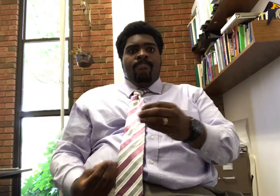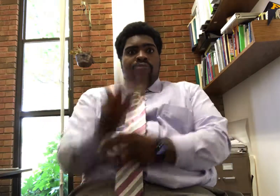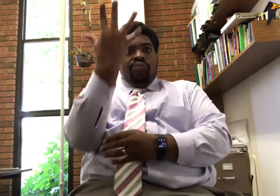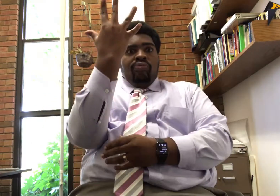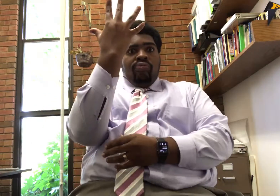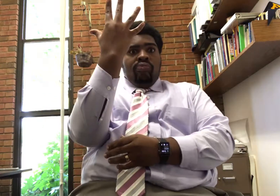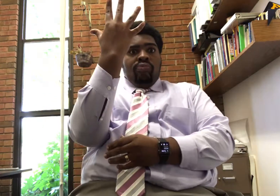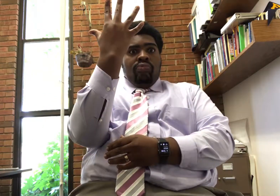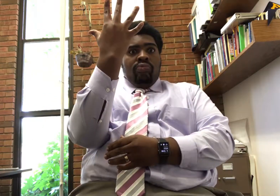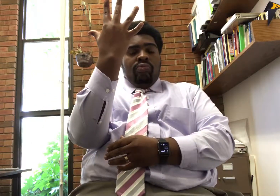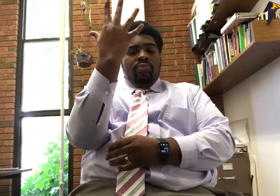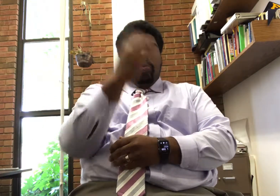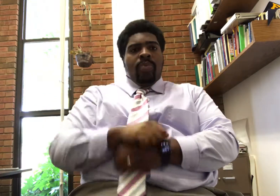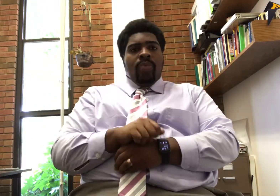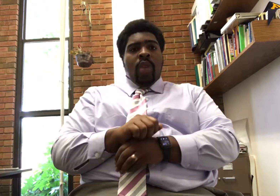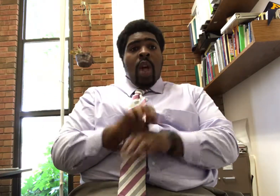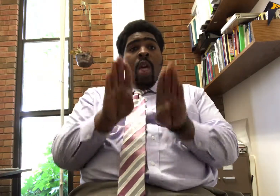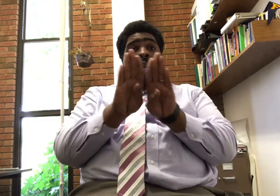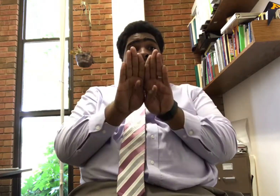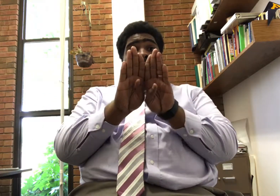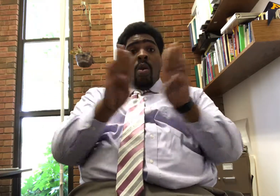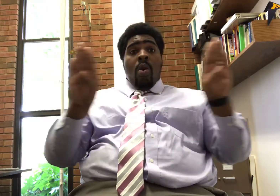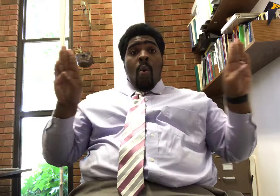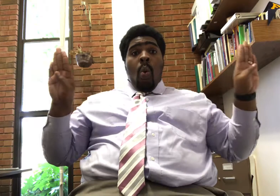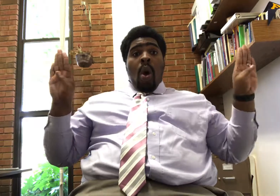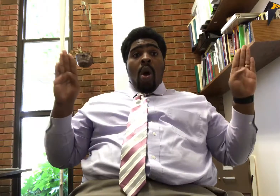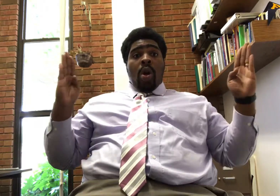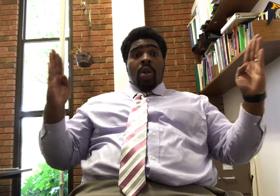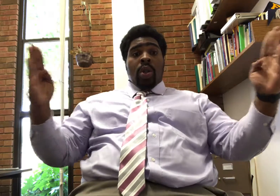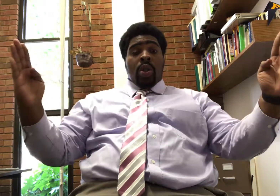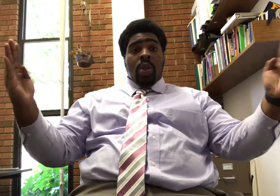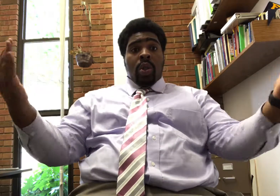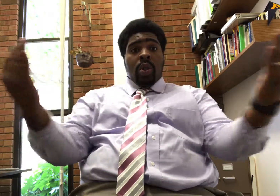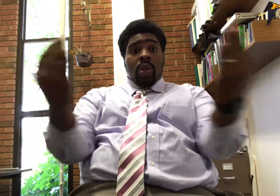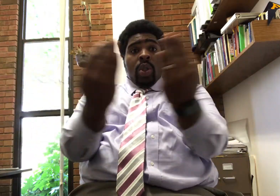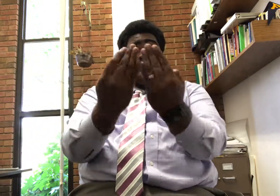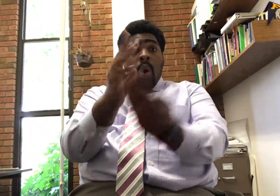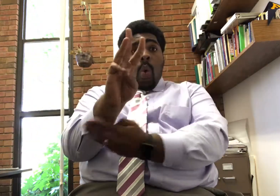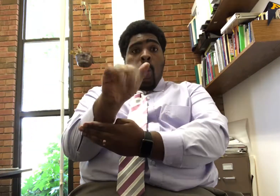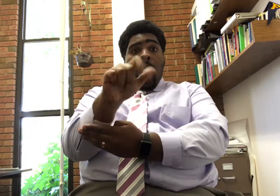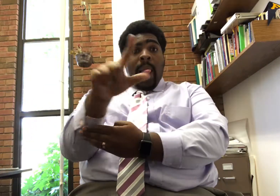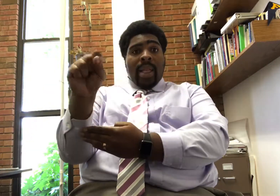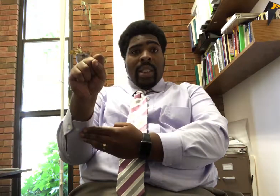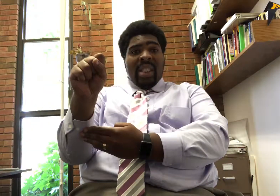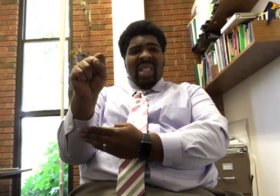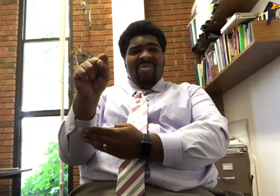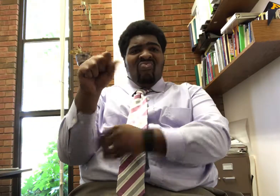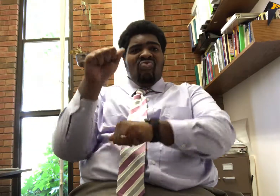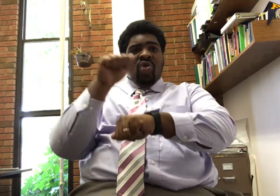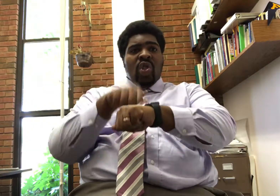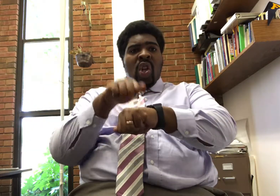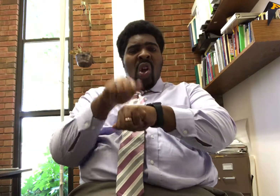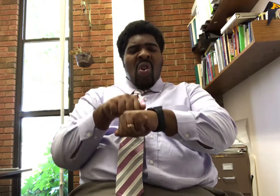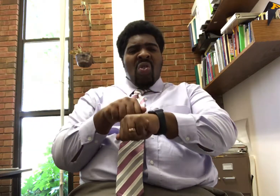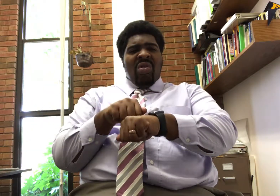The walls are stone. From a distance, they appear gray, but when you